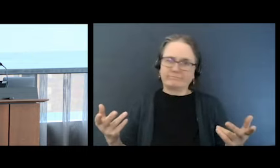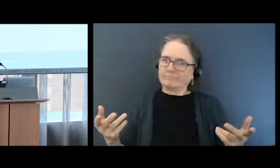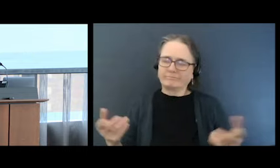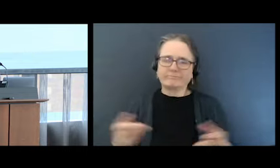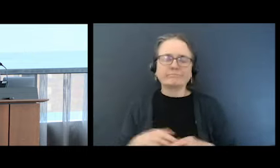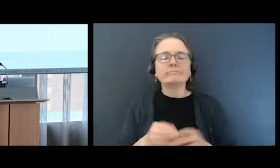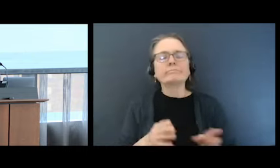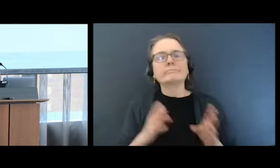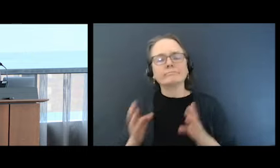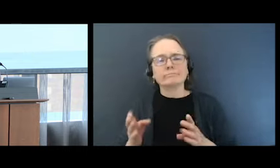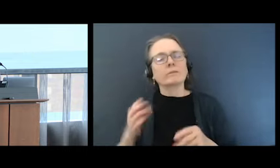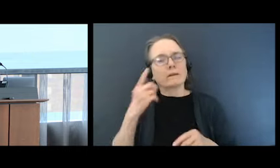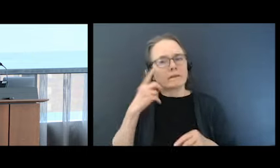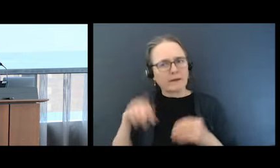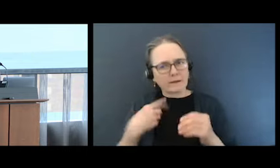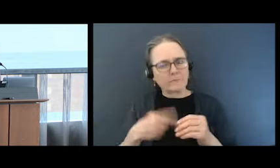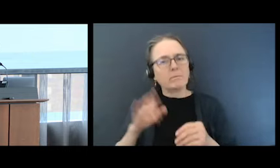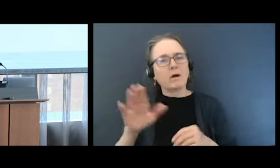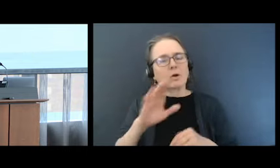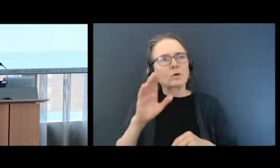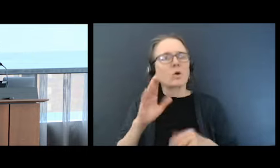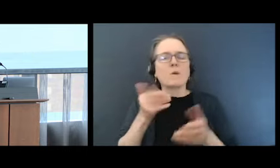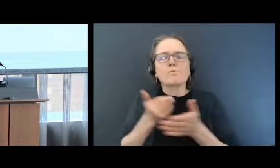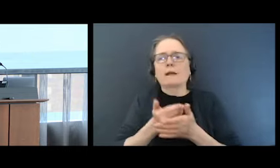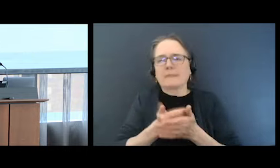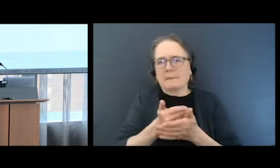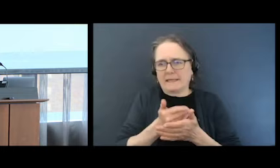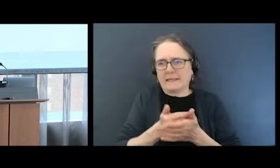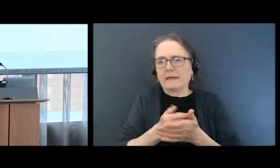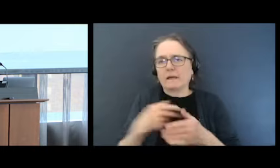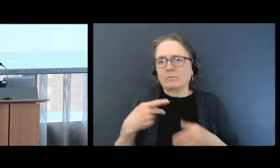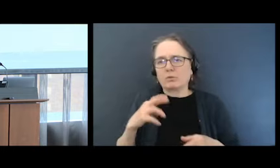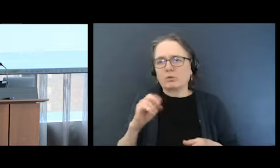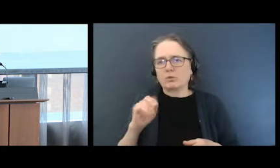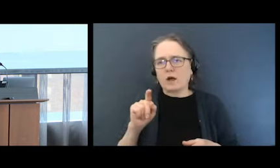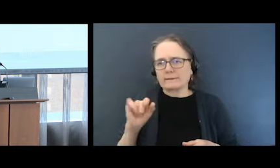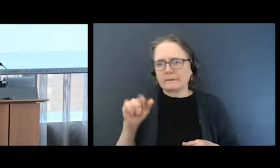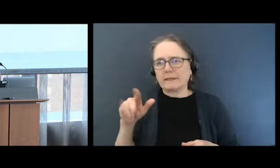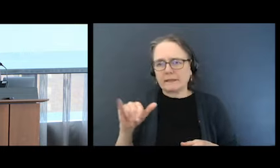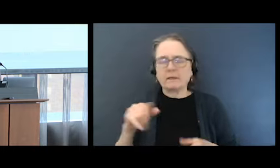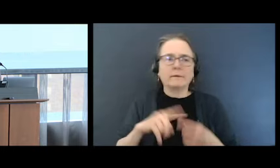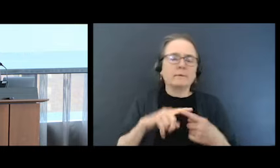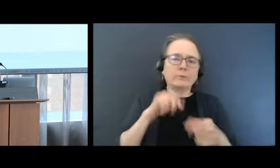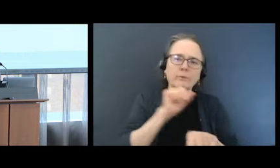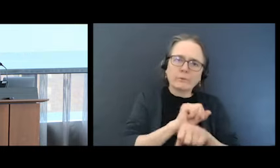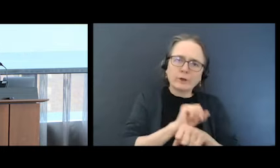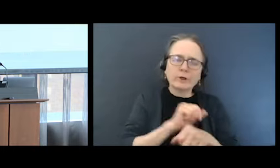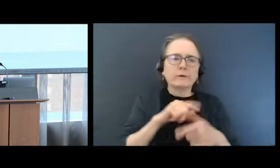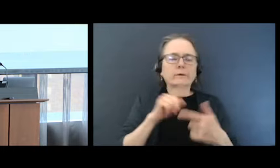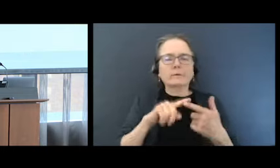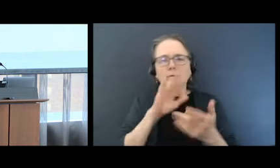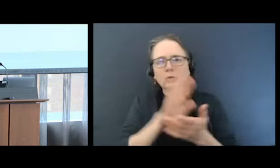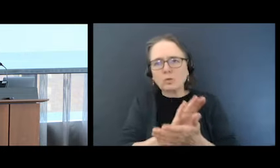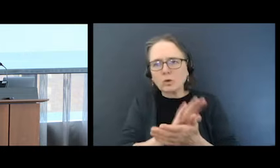goods and services and workplace and opportunities, economic opportunities, schooling opportunities, health opportunities.